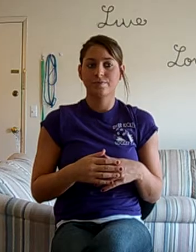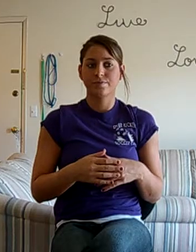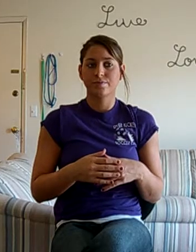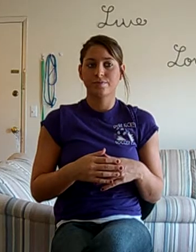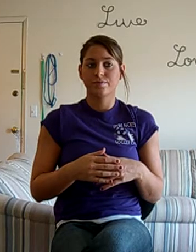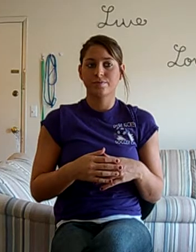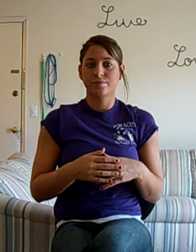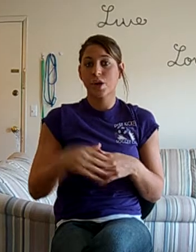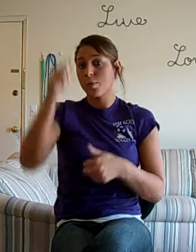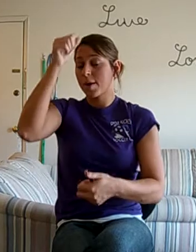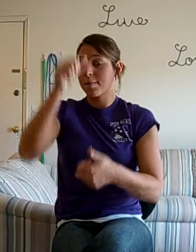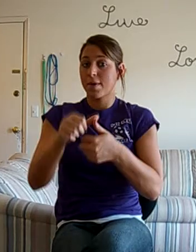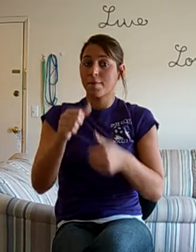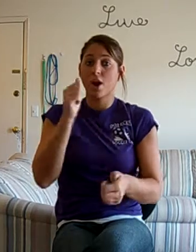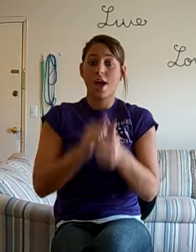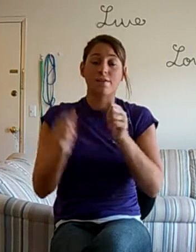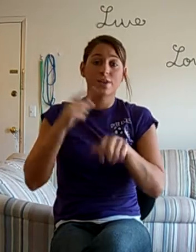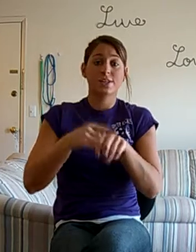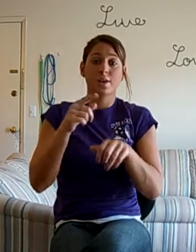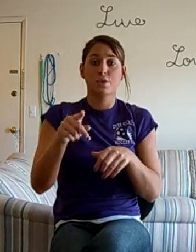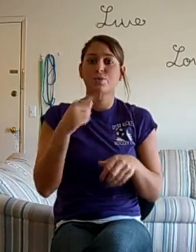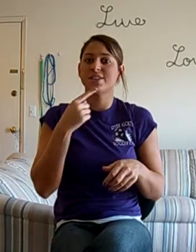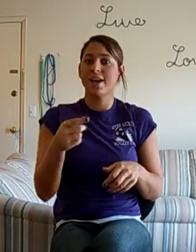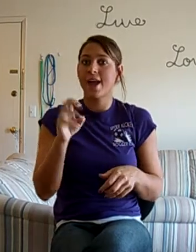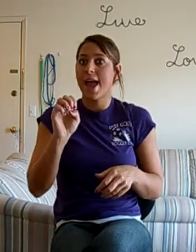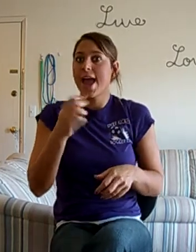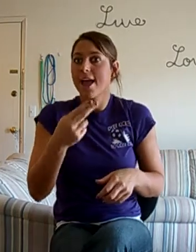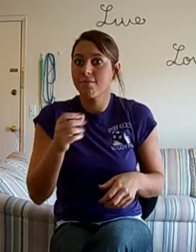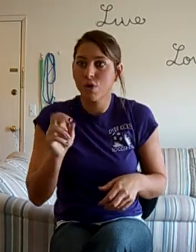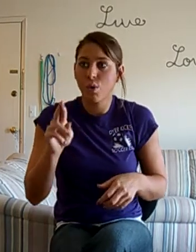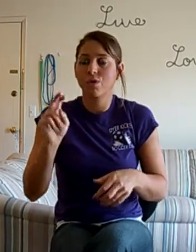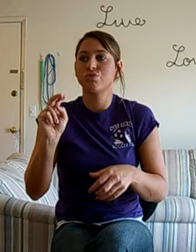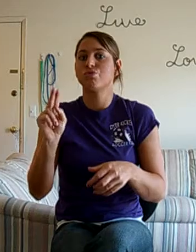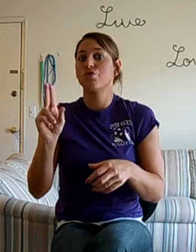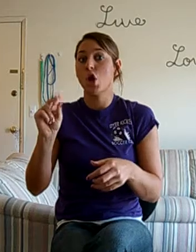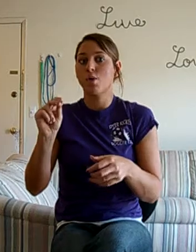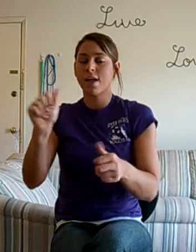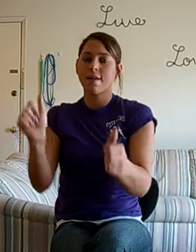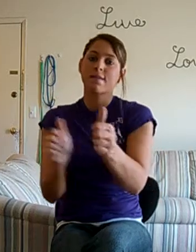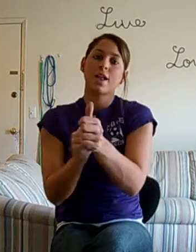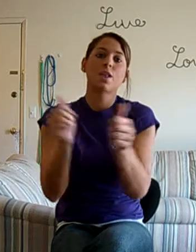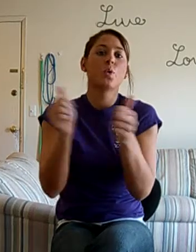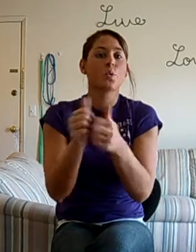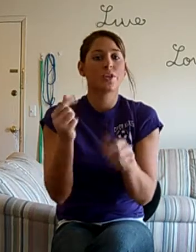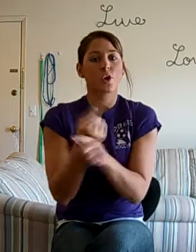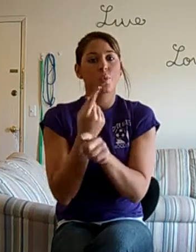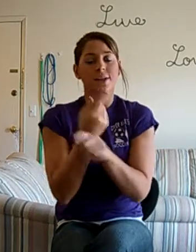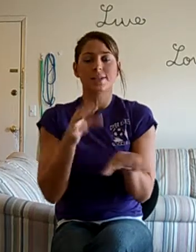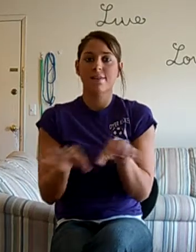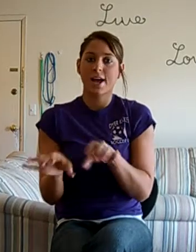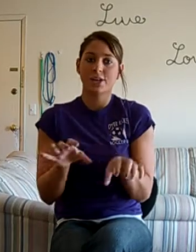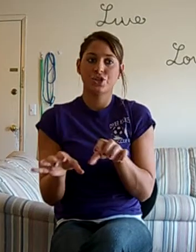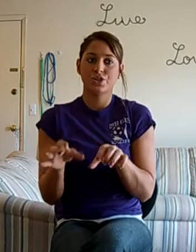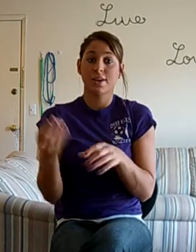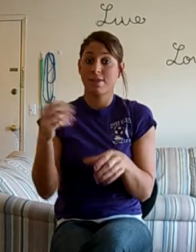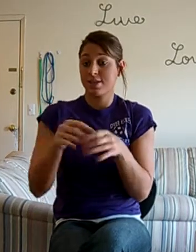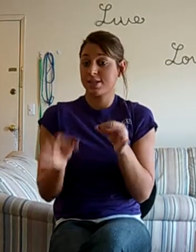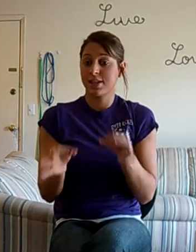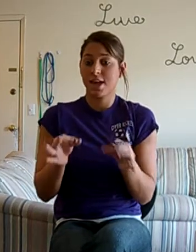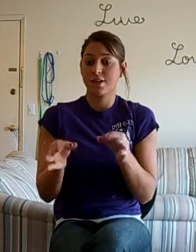And remember, every time you say or no, you've got to follow that up with a corrective action. In this case, the corrective action is putting